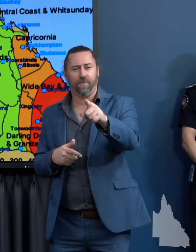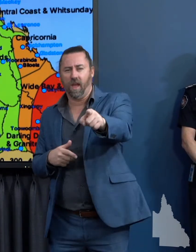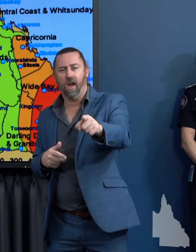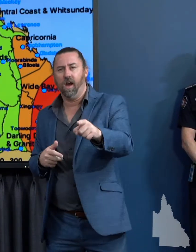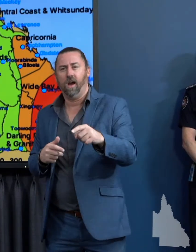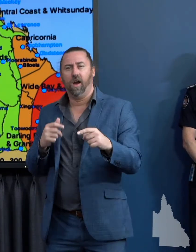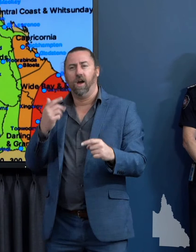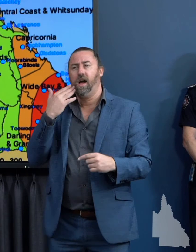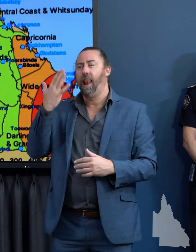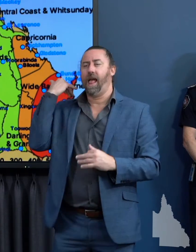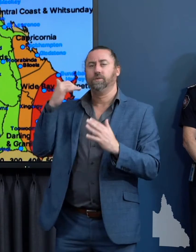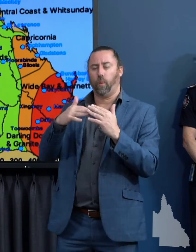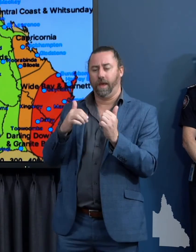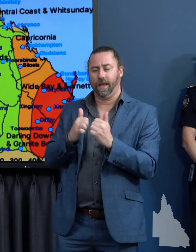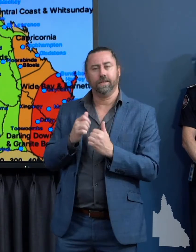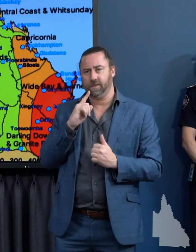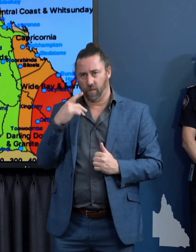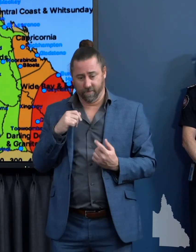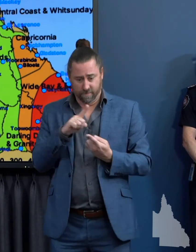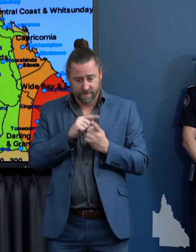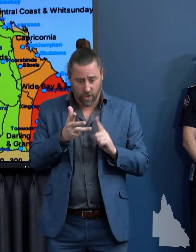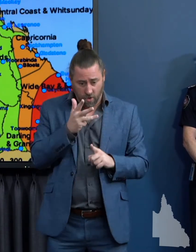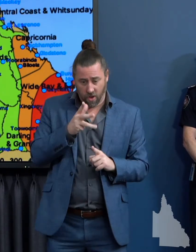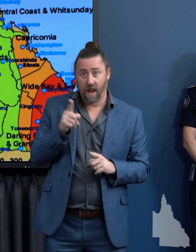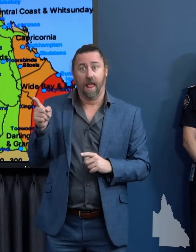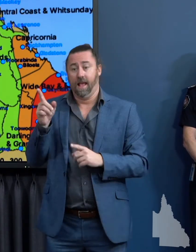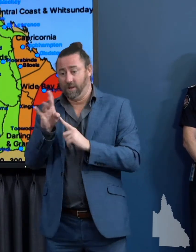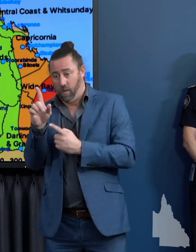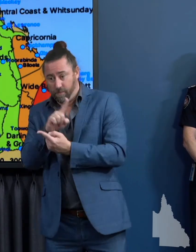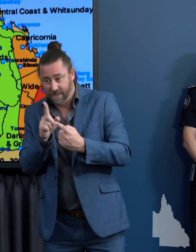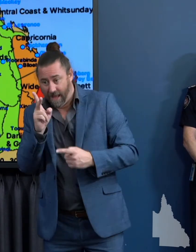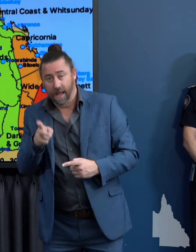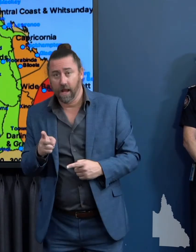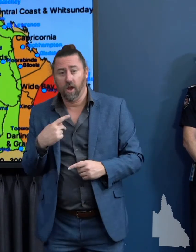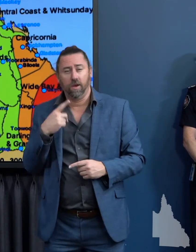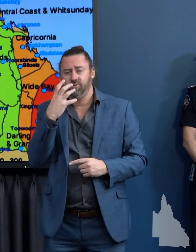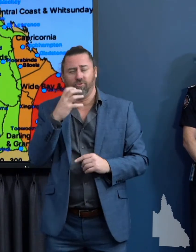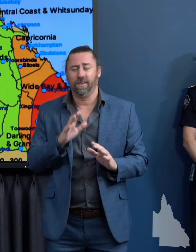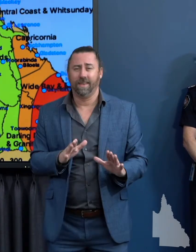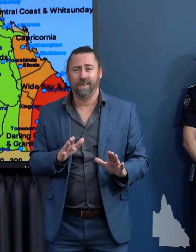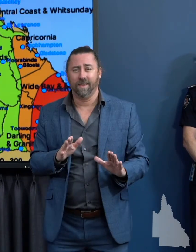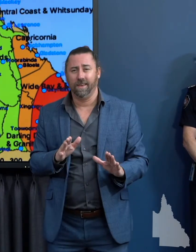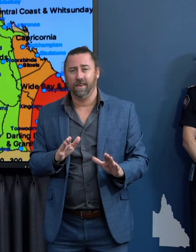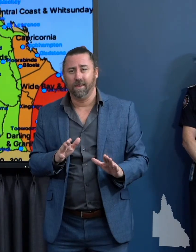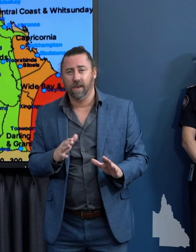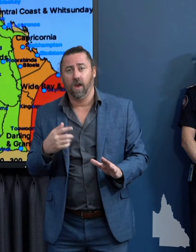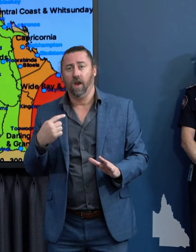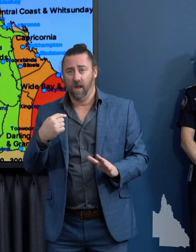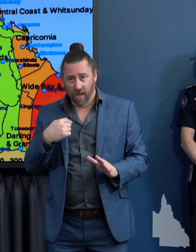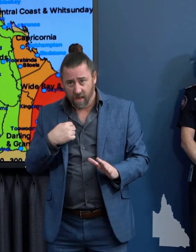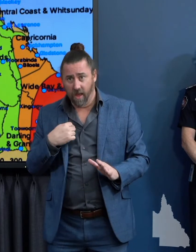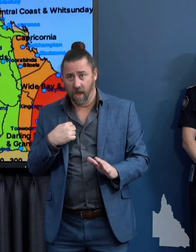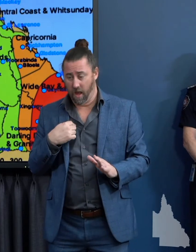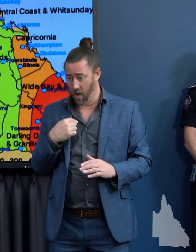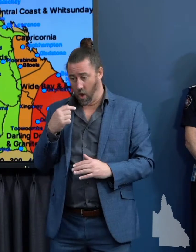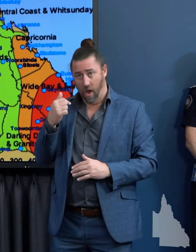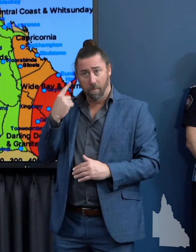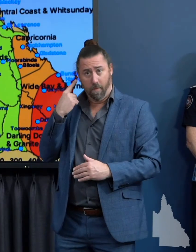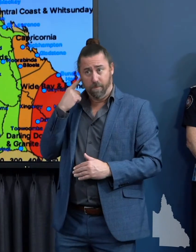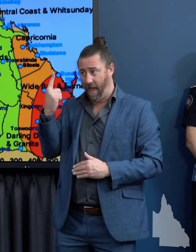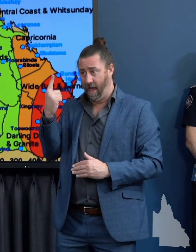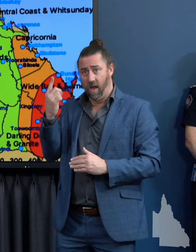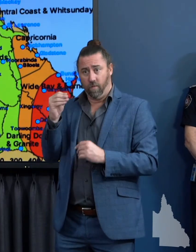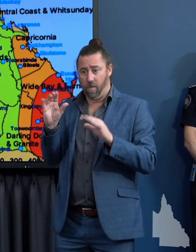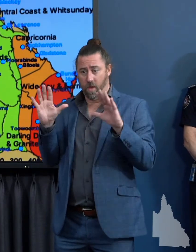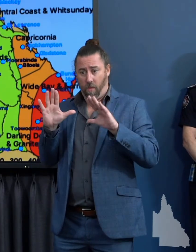the weekend's events. we've had another subsequent briefing. I'm just talking Like, about- honestly, I'm sorry. We are getting the up-to-date information as